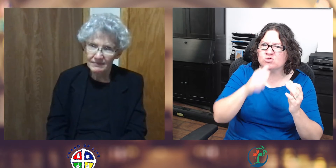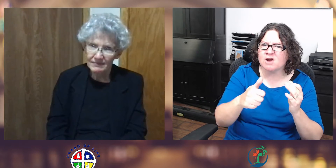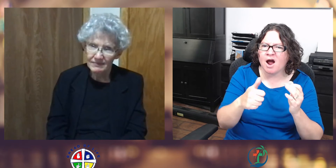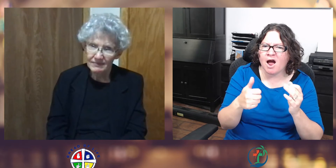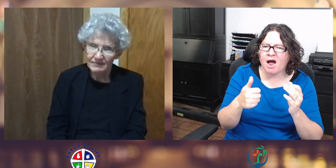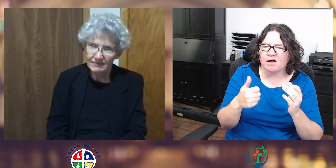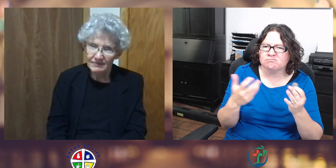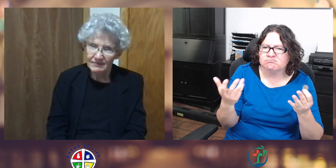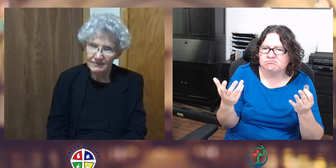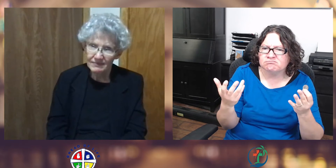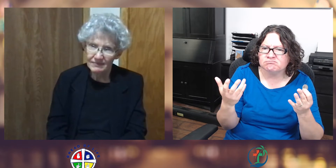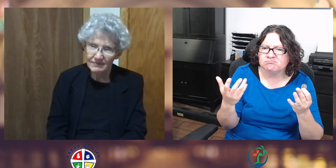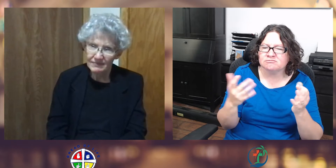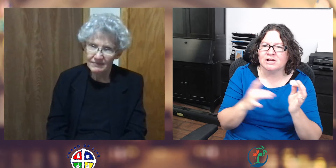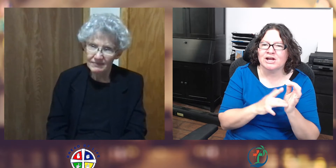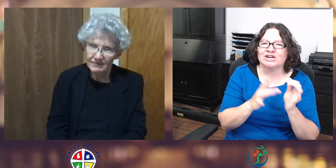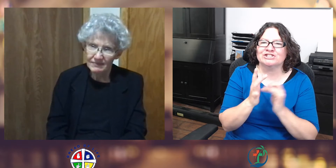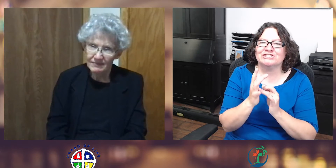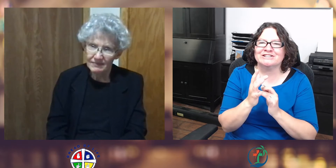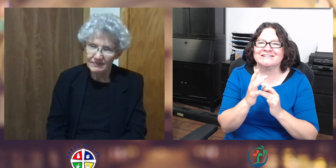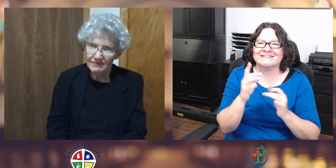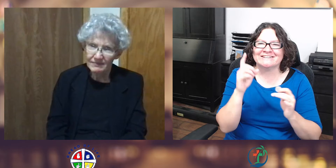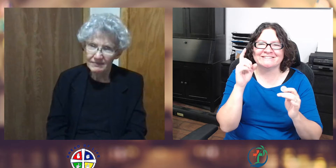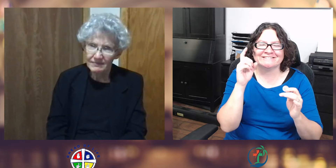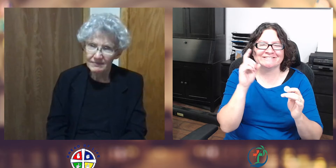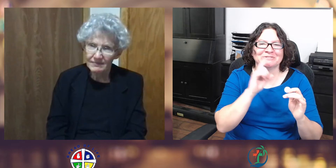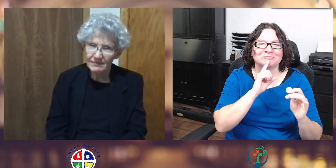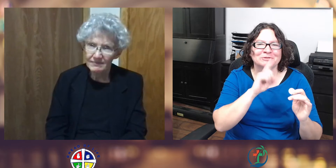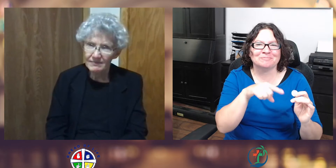I heard you were just in Samaria and now to Syria.